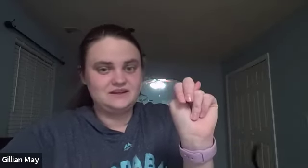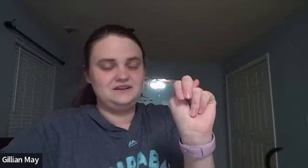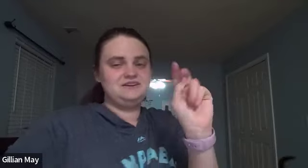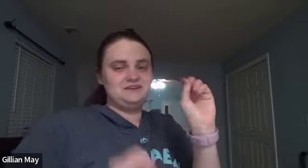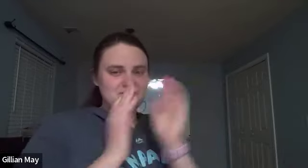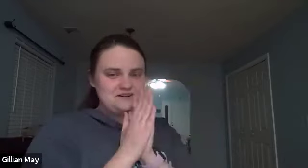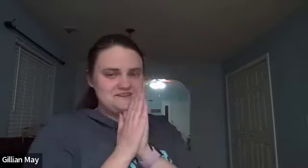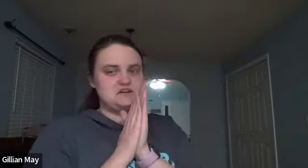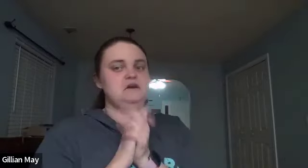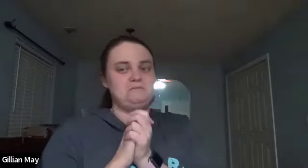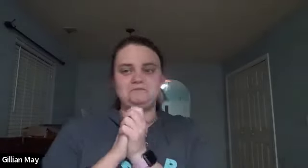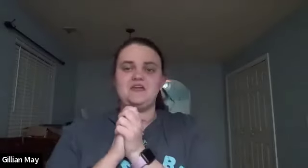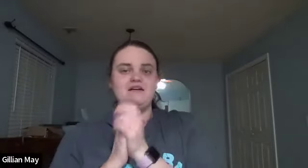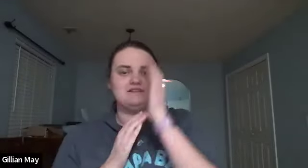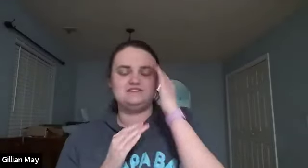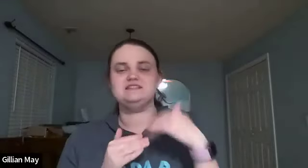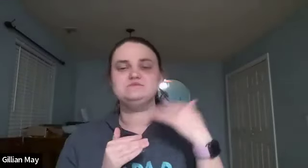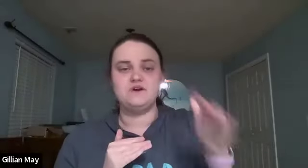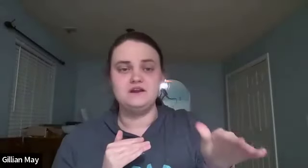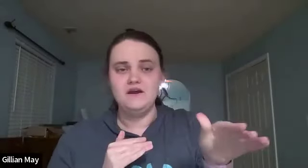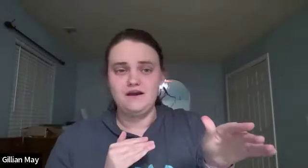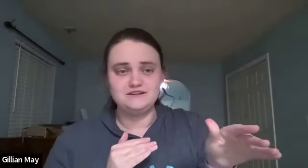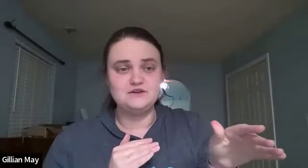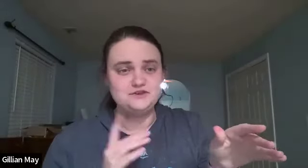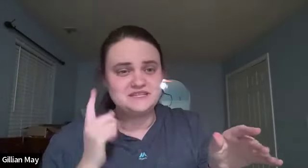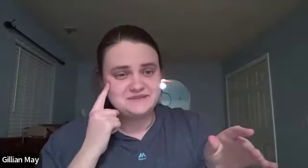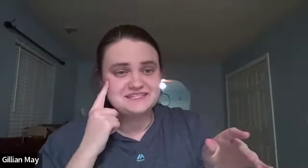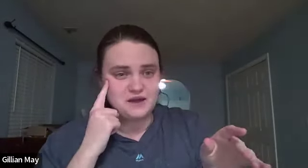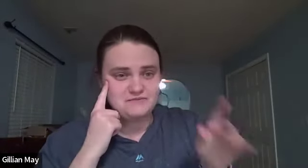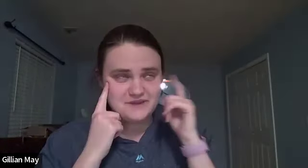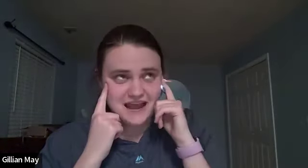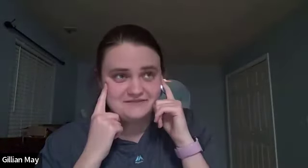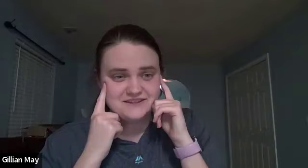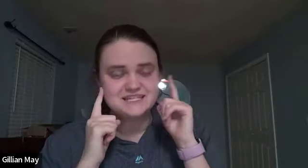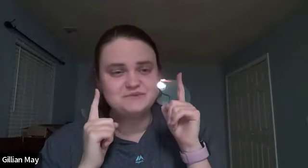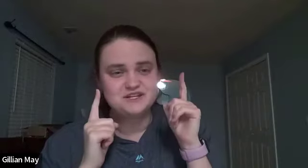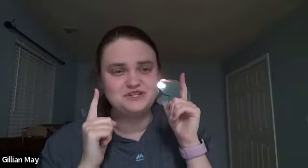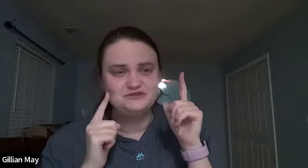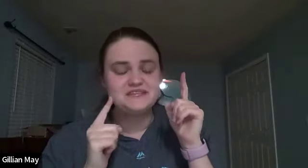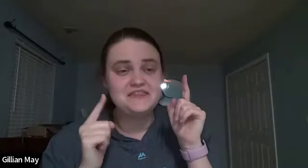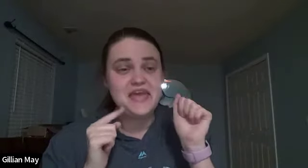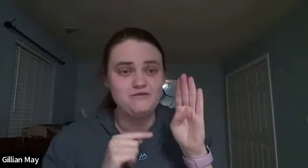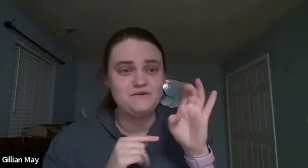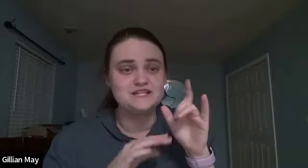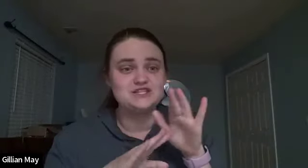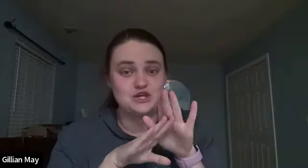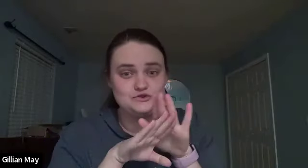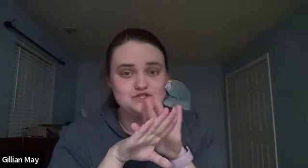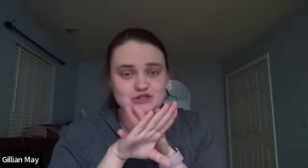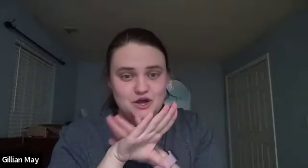Good, good, good. Perfect. Okay. All right, so let's move on. Also, if you see me stop for a minute, I have to think it's because when you say the alphabet so